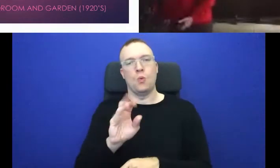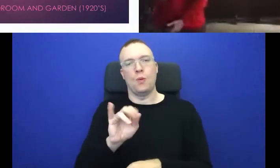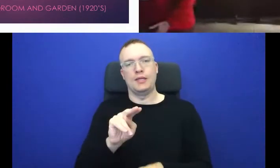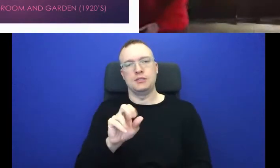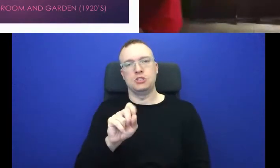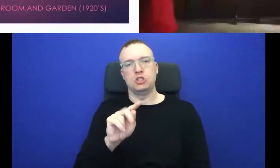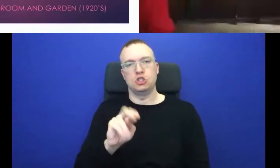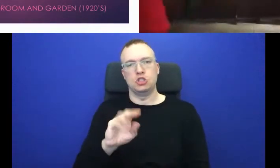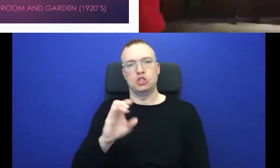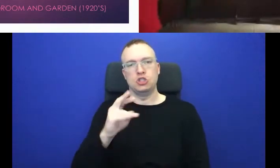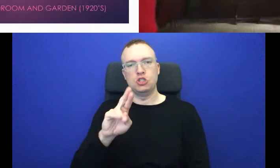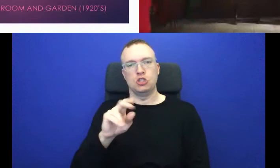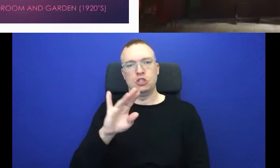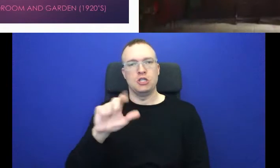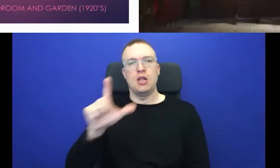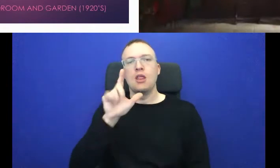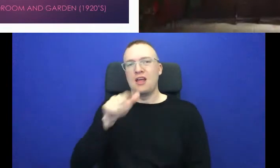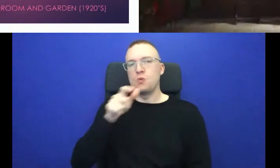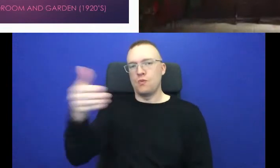who Lowther has down for the weekend.